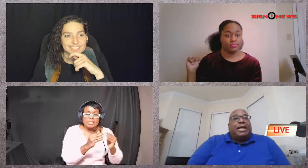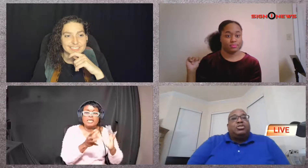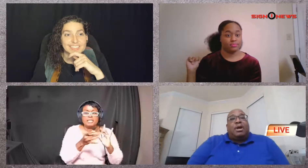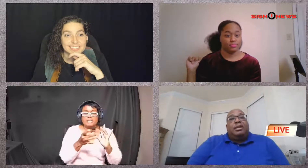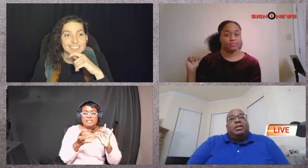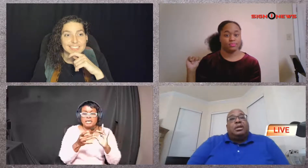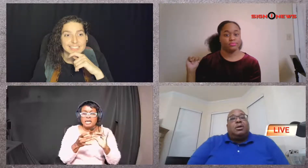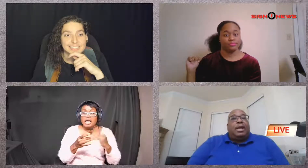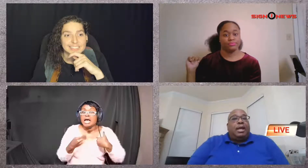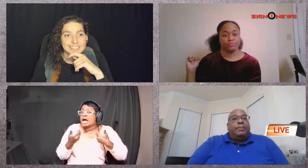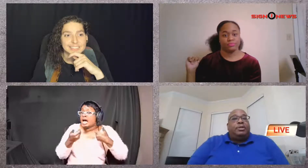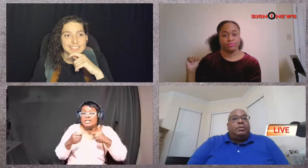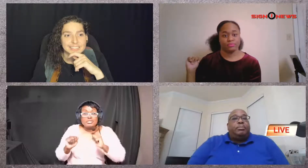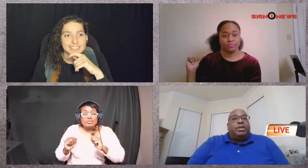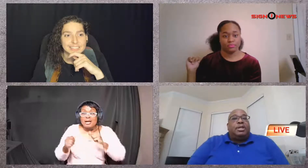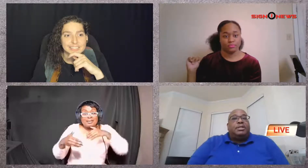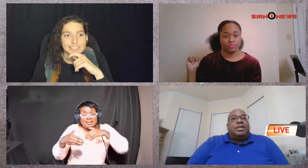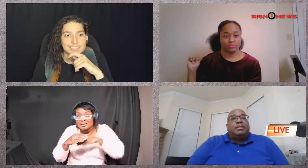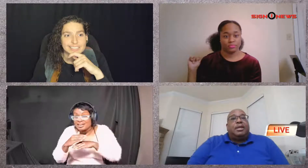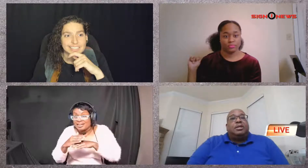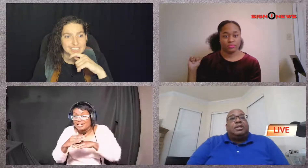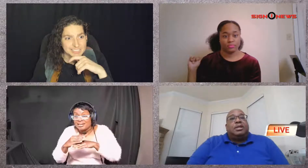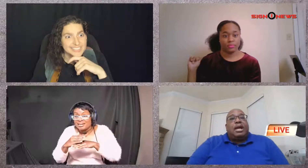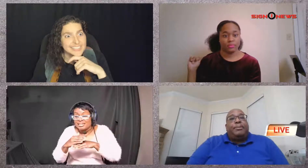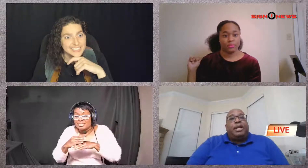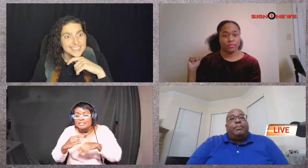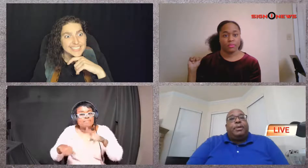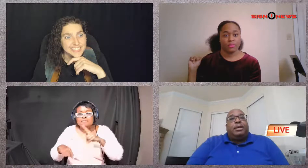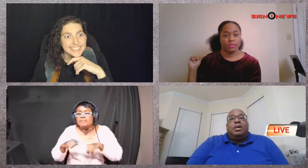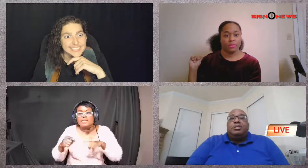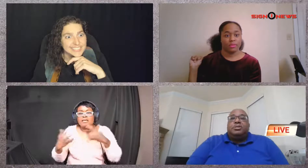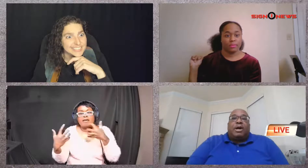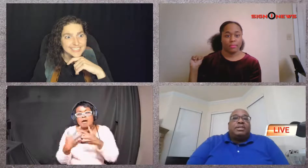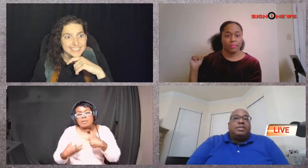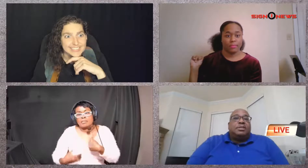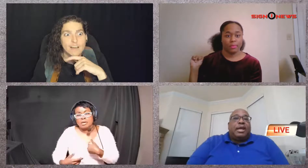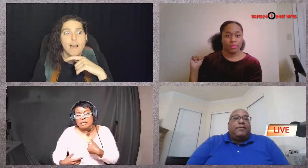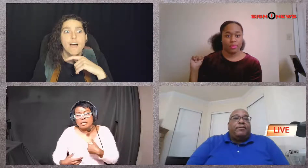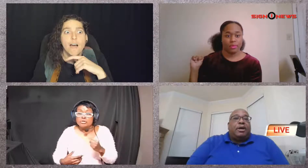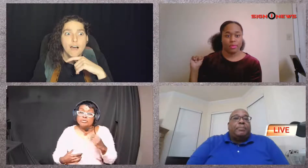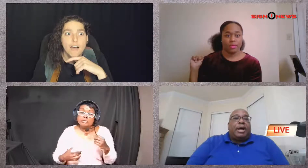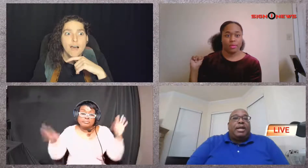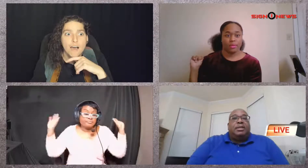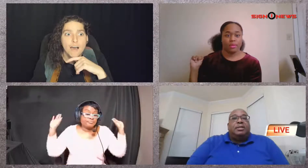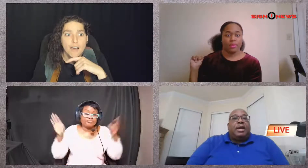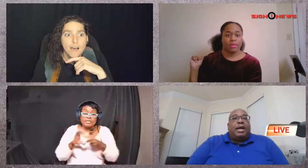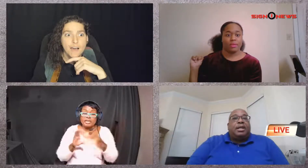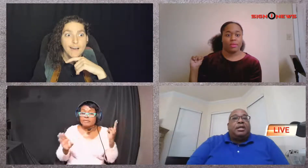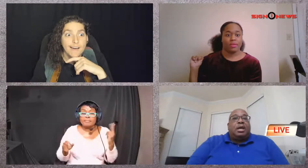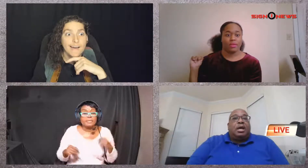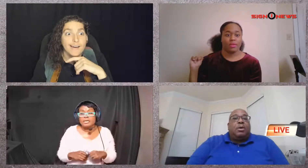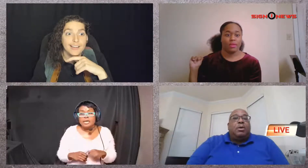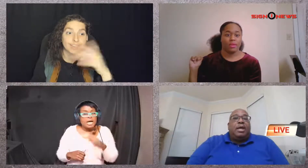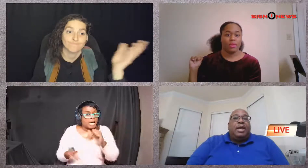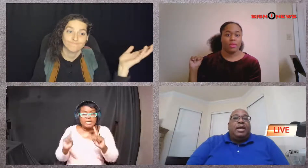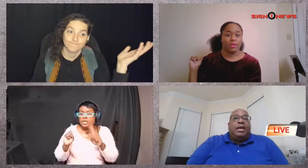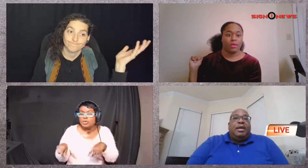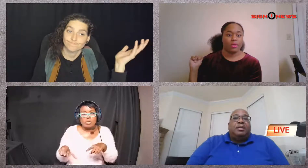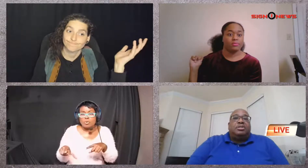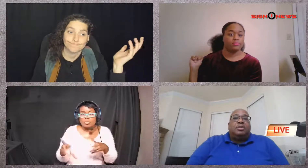said, I tried to go to Hampton, but they said they couldn't accommodate me, so I just gave up. I didn't